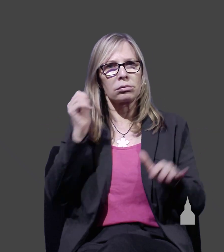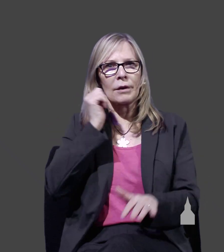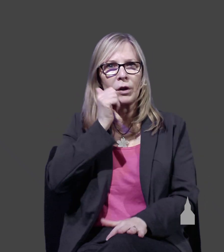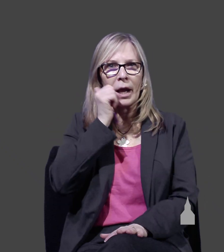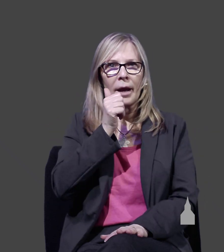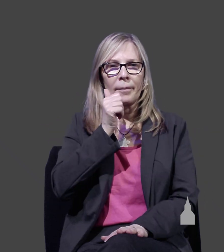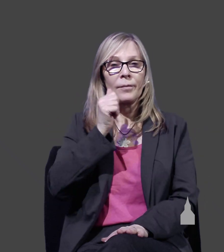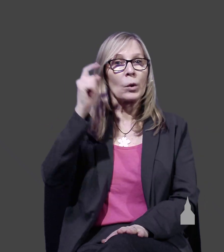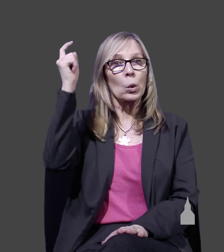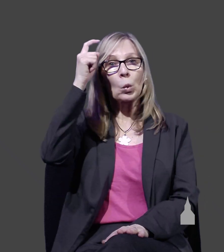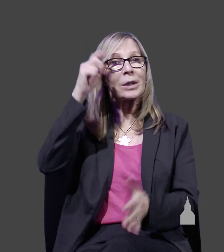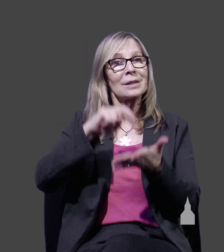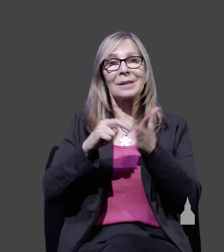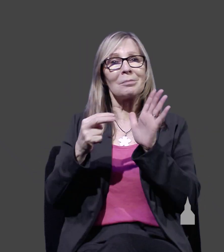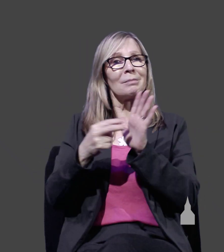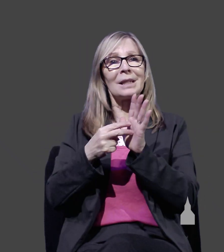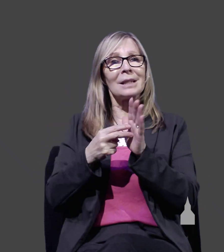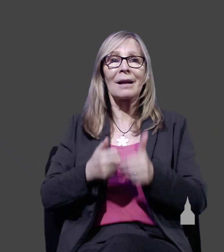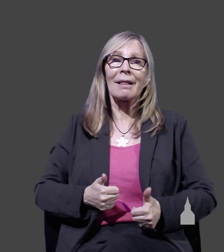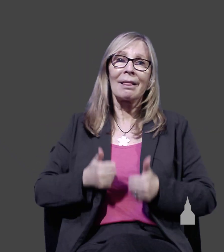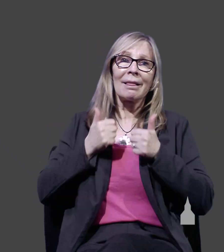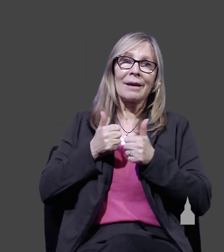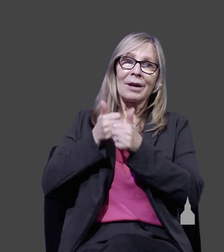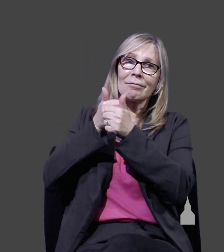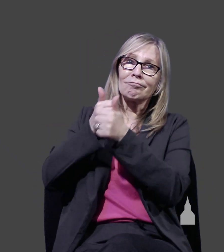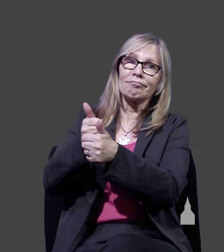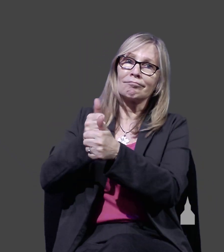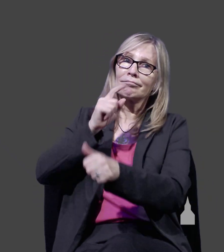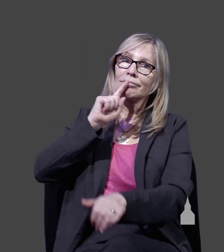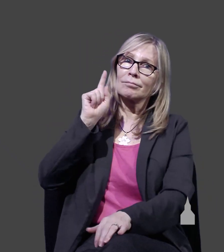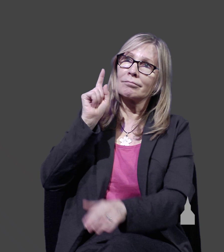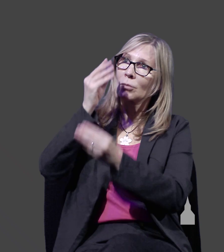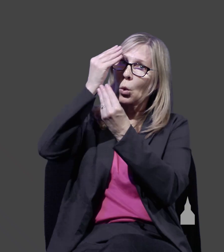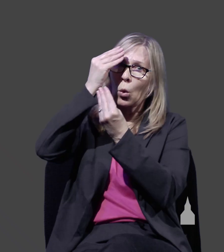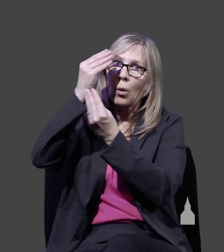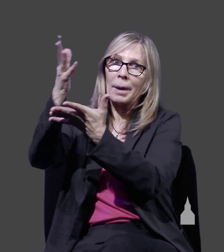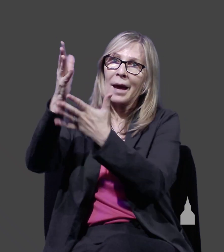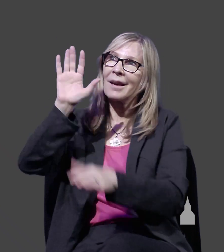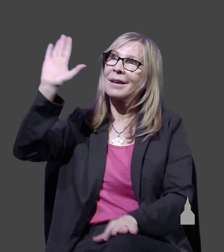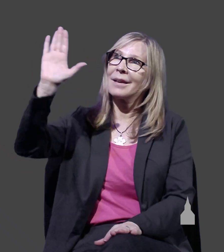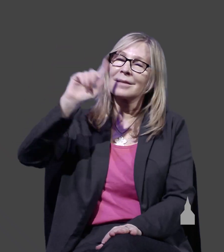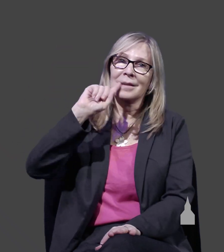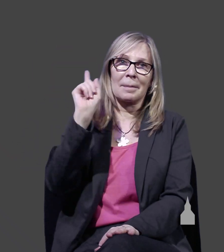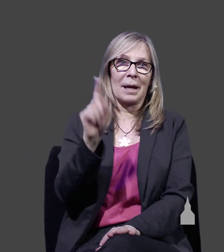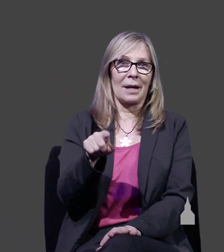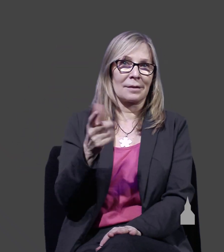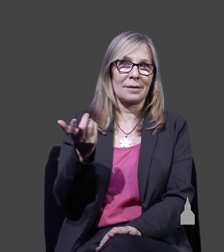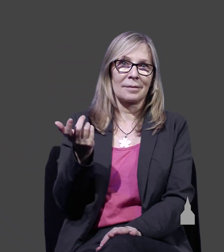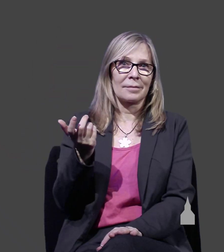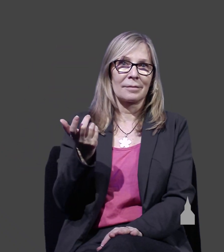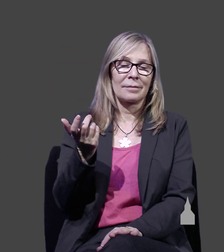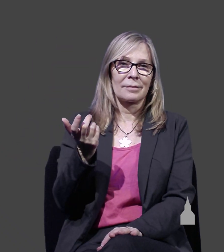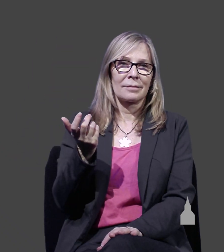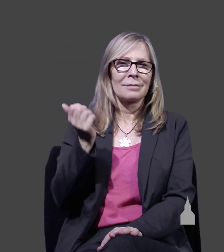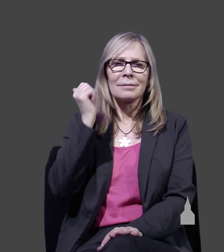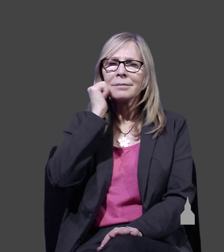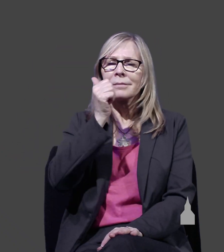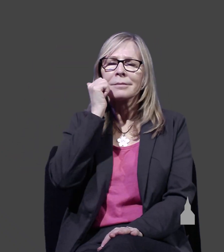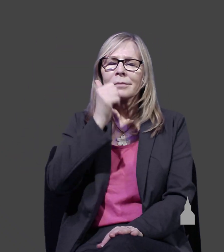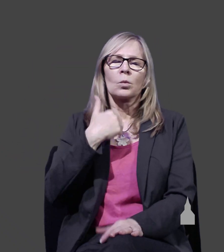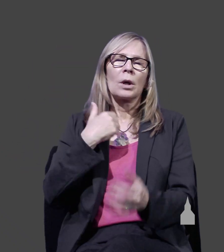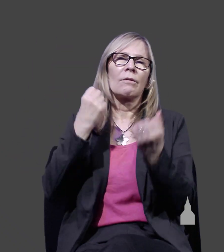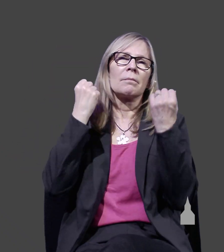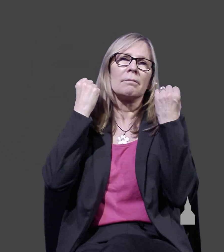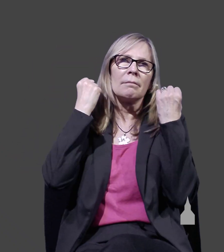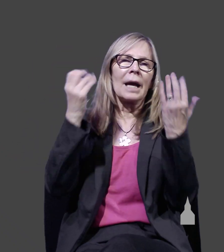Wisdom is simply walking in obedience to the Lord's commands. Every day we're faced with countless choices. Do